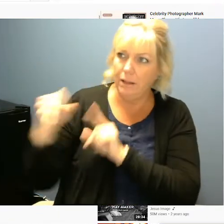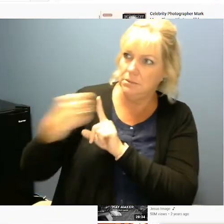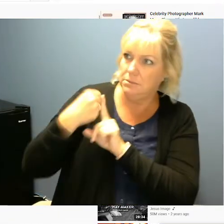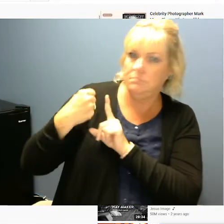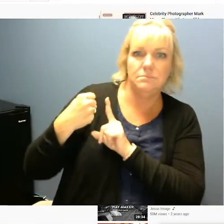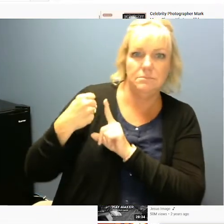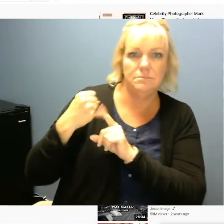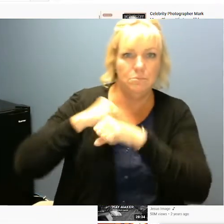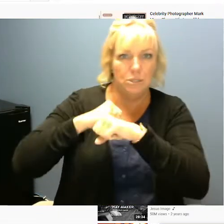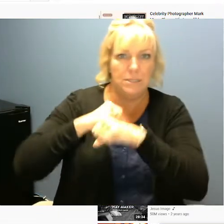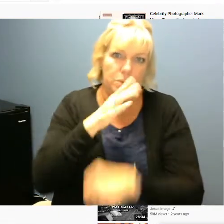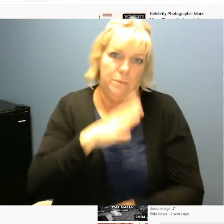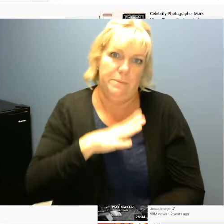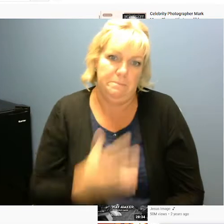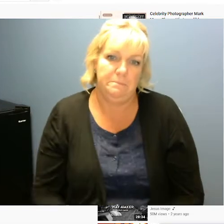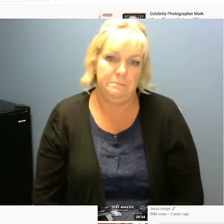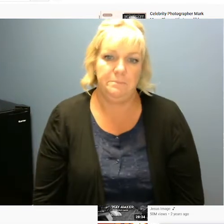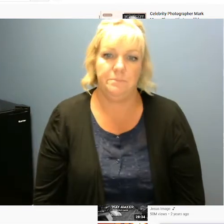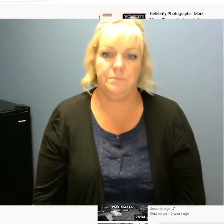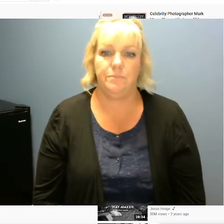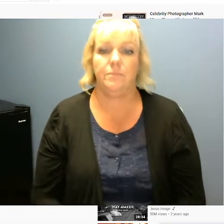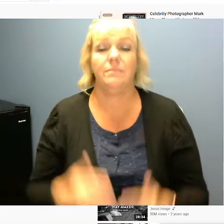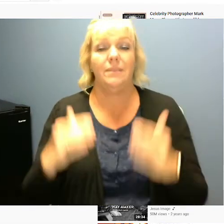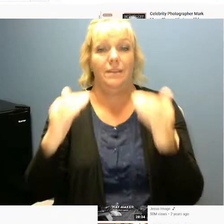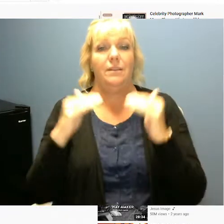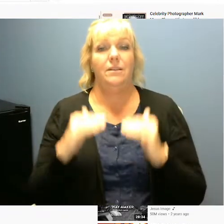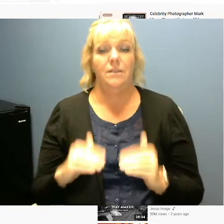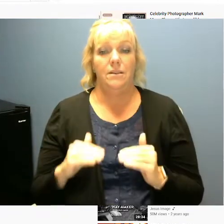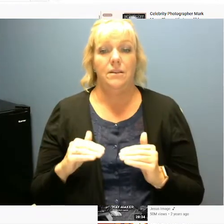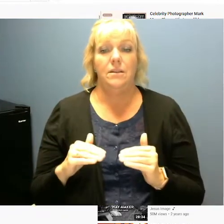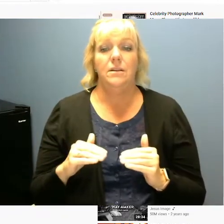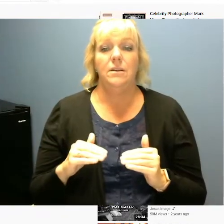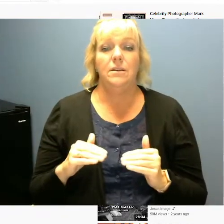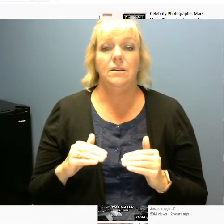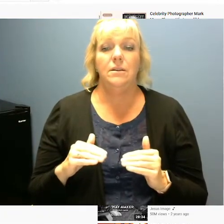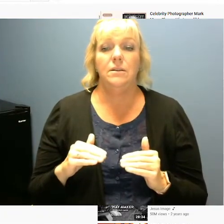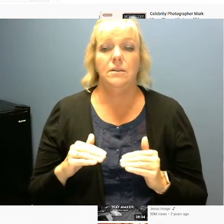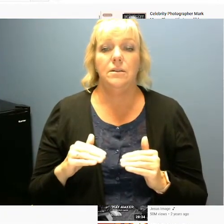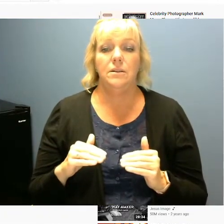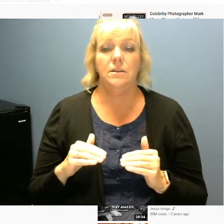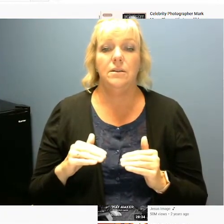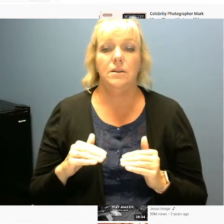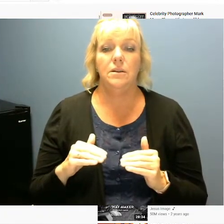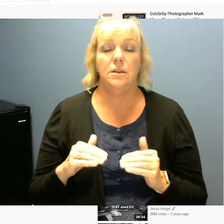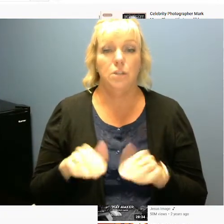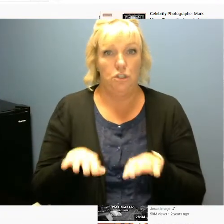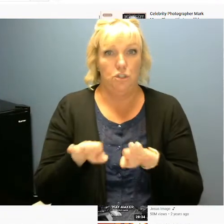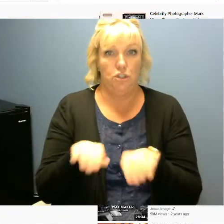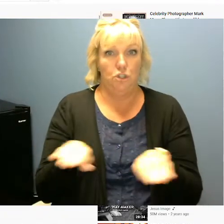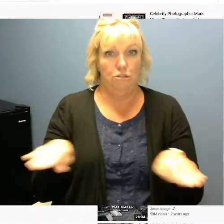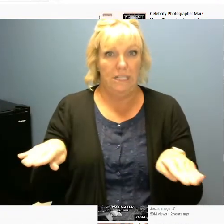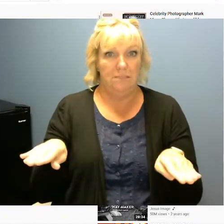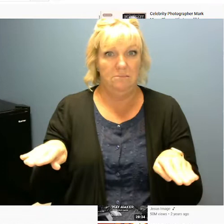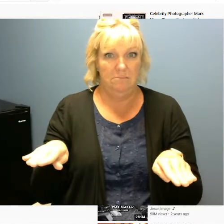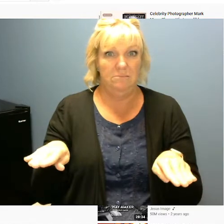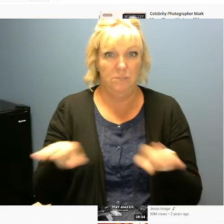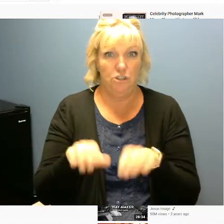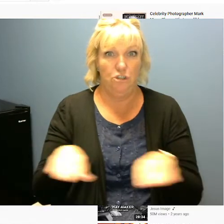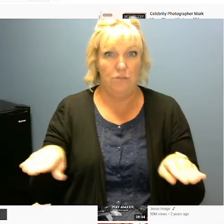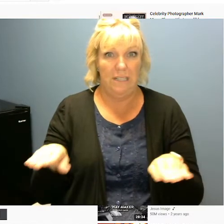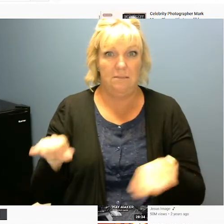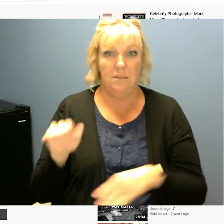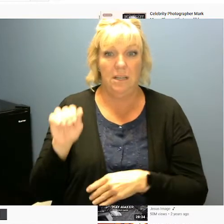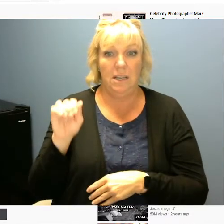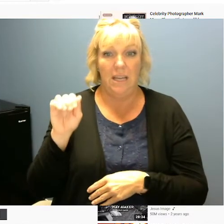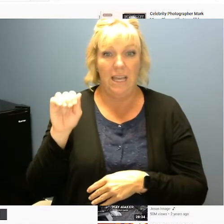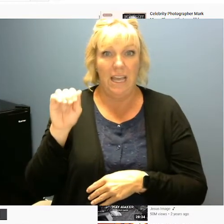violence. The next one there suggests that children, if their parents aren't allowing them